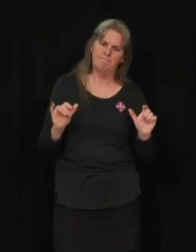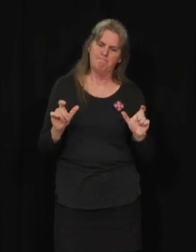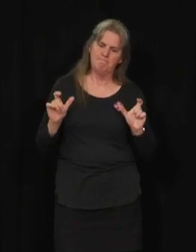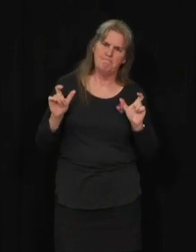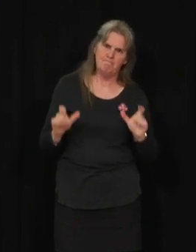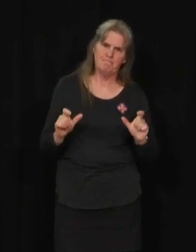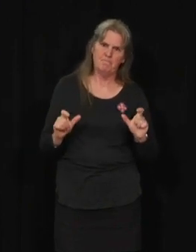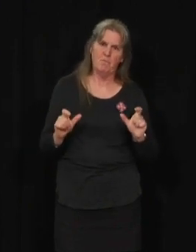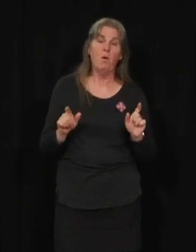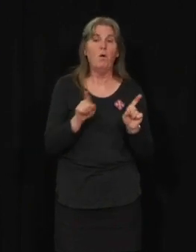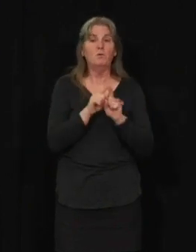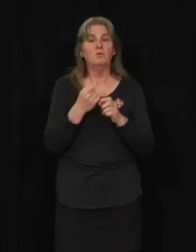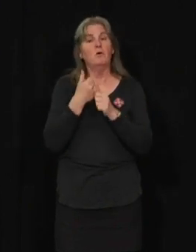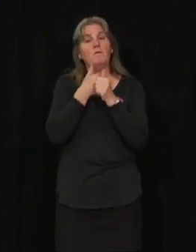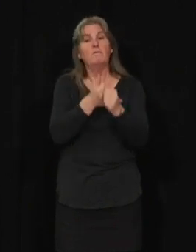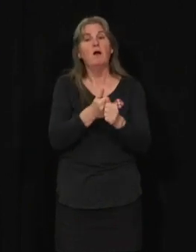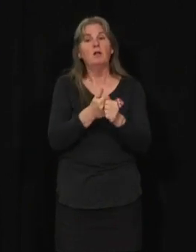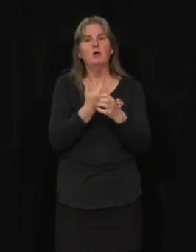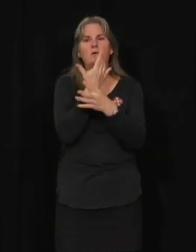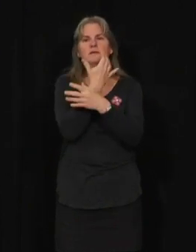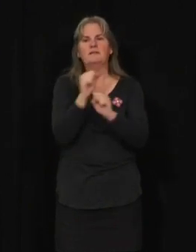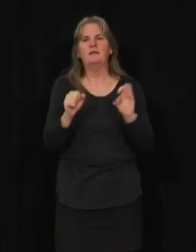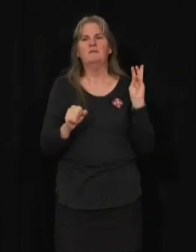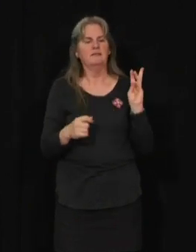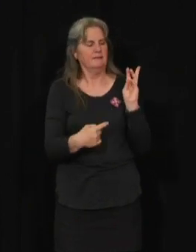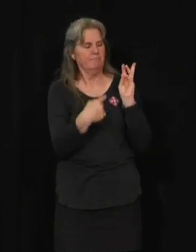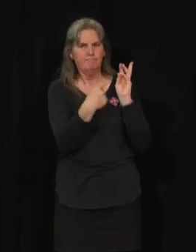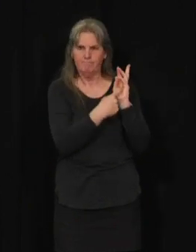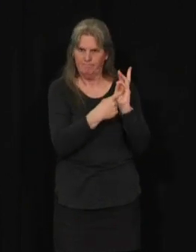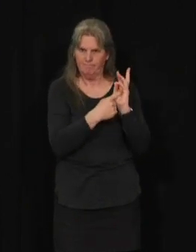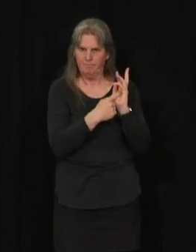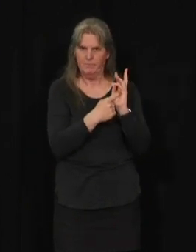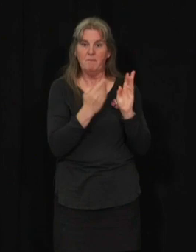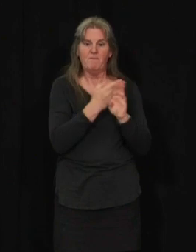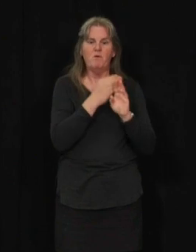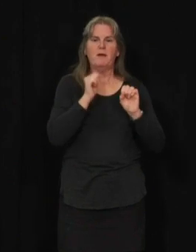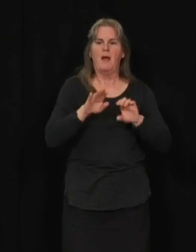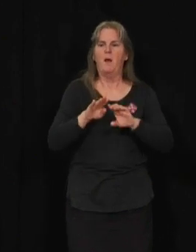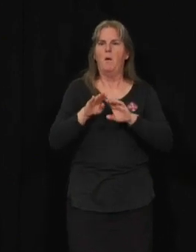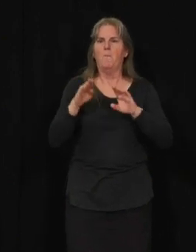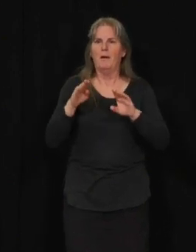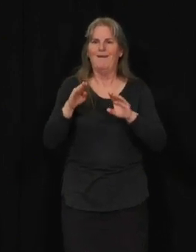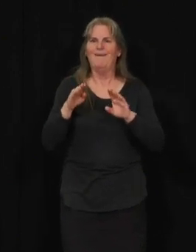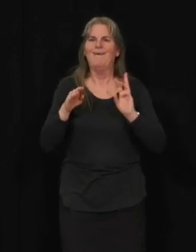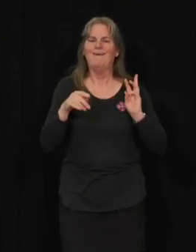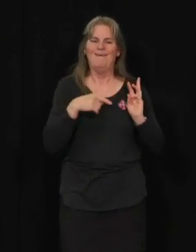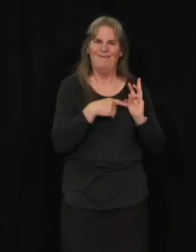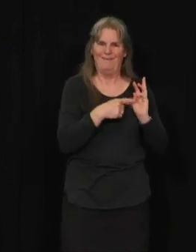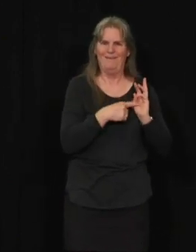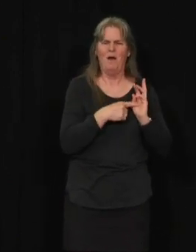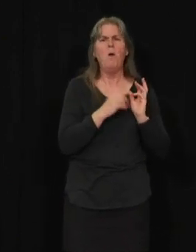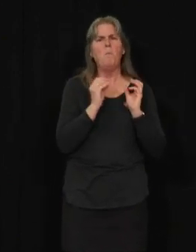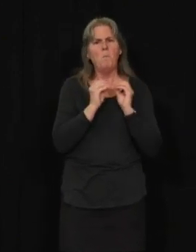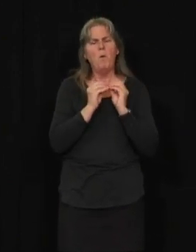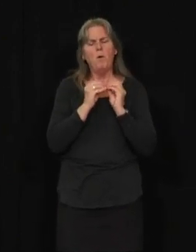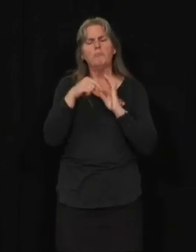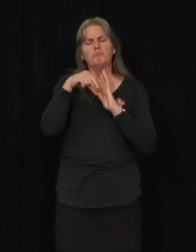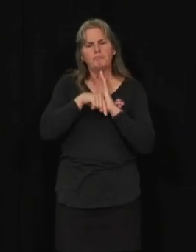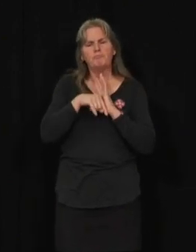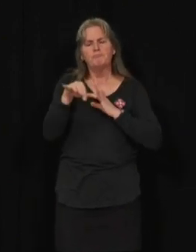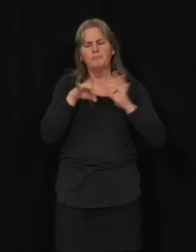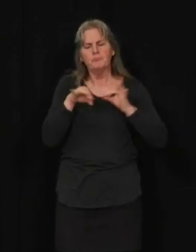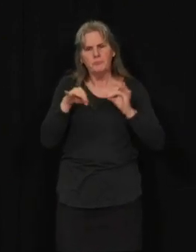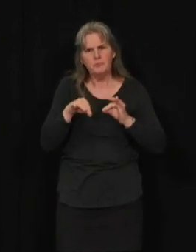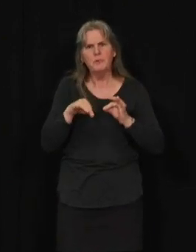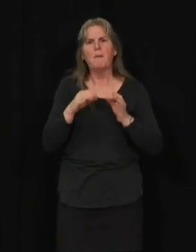Safe 6 measures allow us to lift restrictions within the territory, and we will hear more details about reopening plans by the end